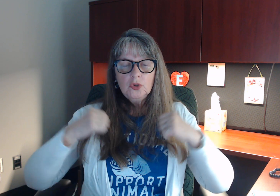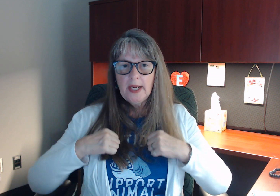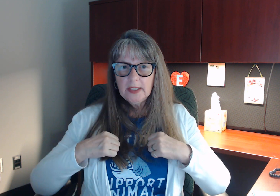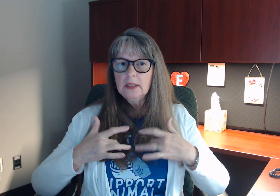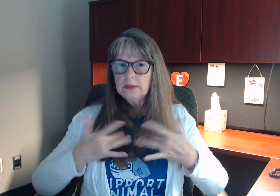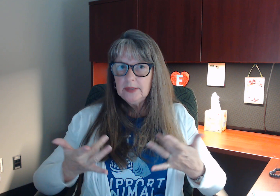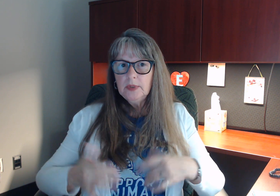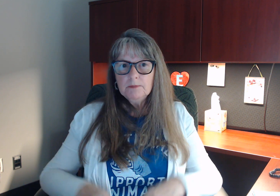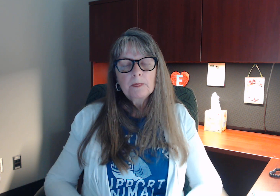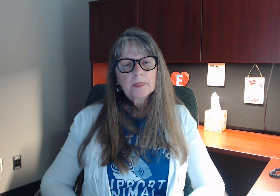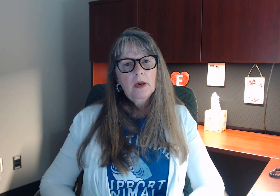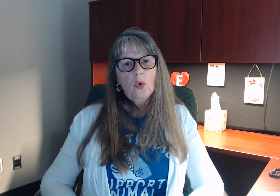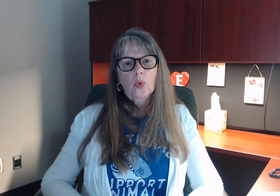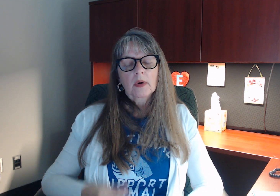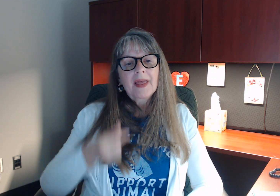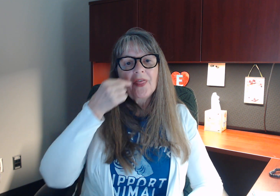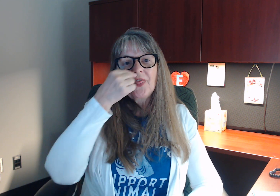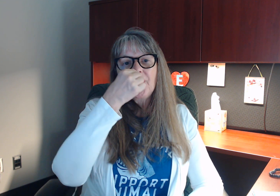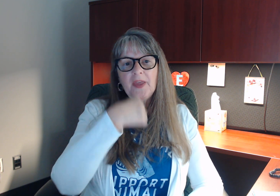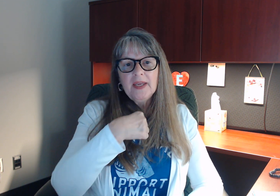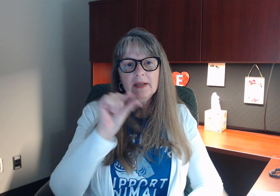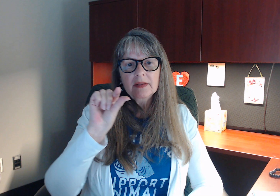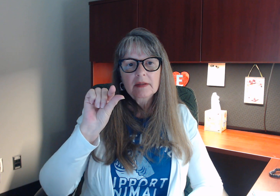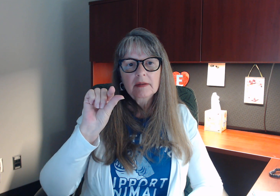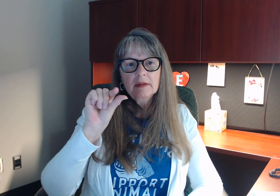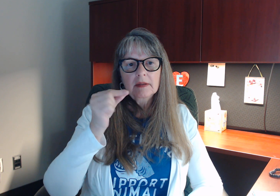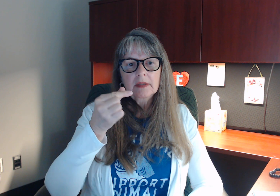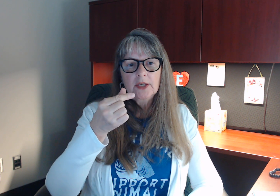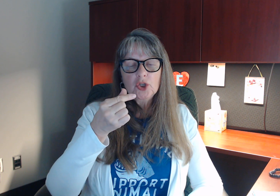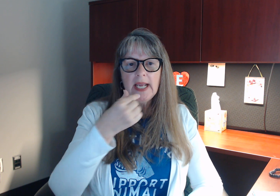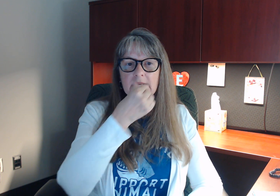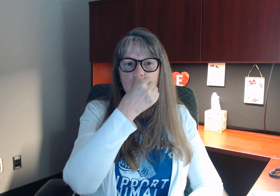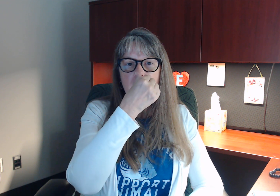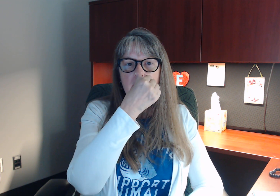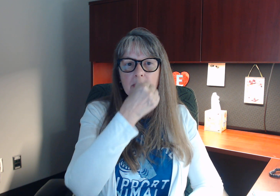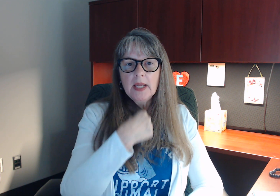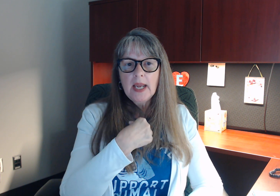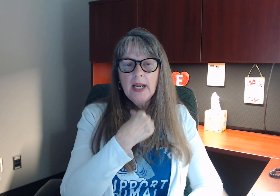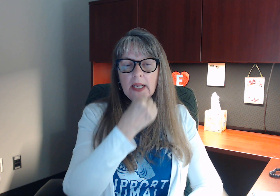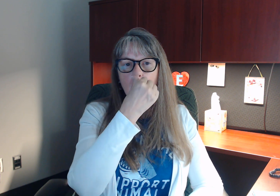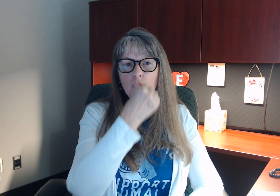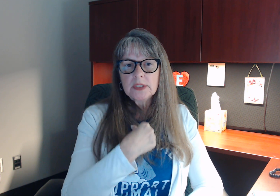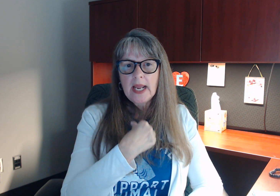jacket, a light one, or thin, a G hand shape, and it goes down this